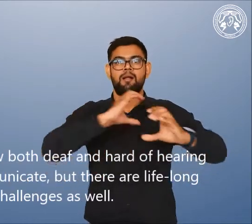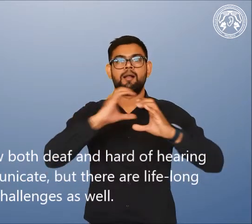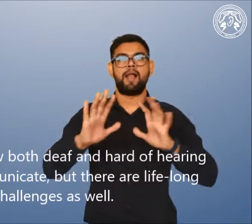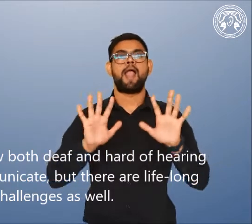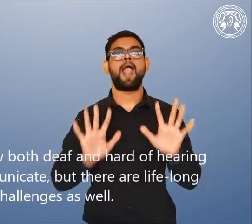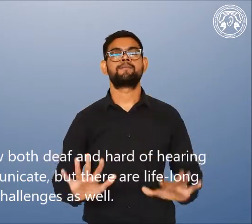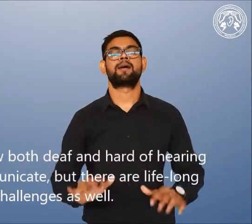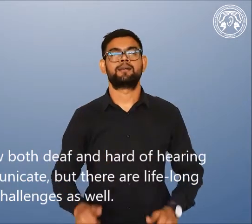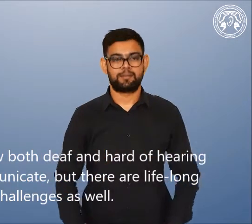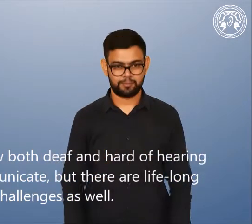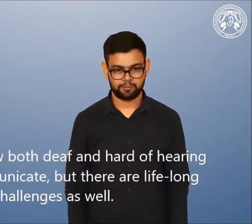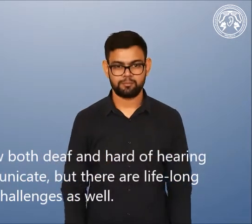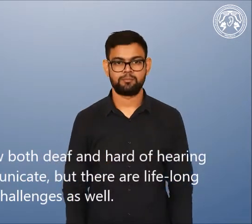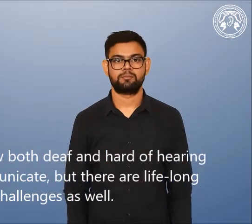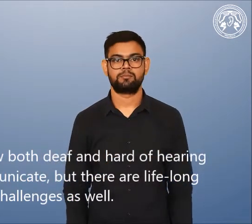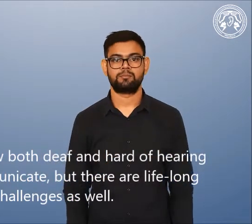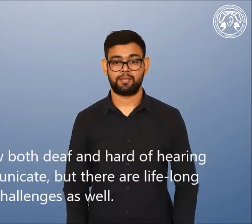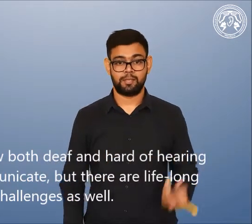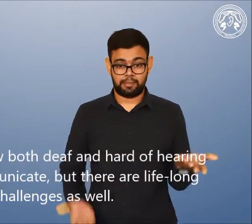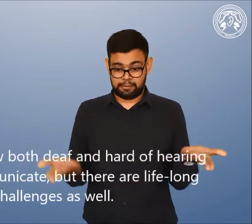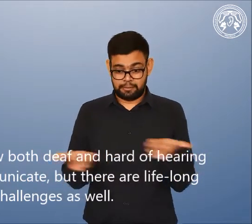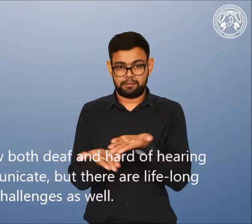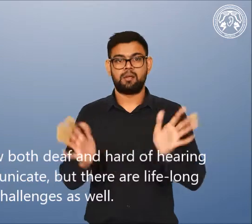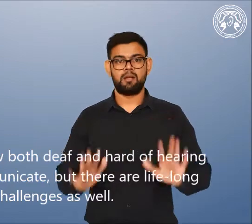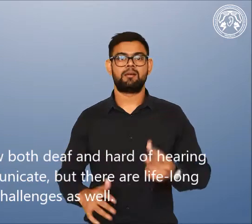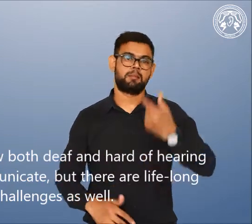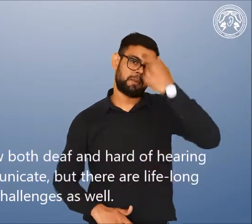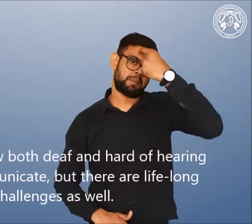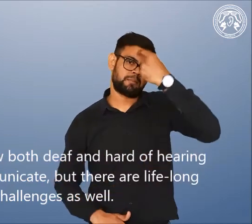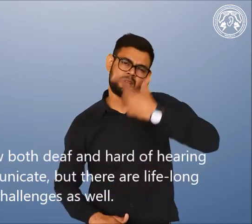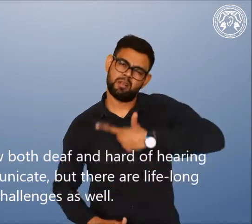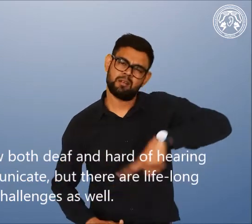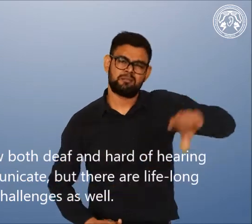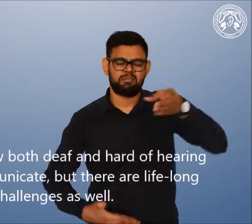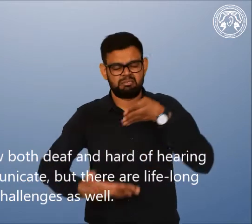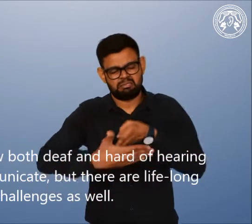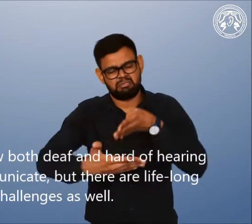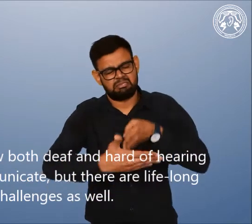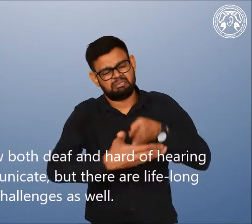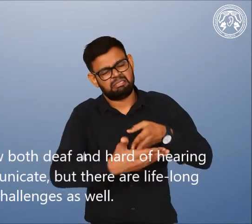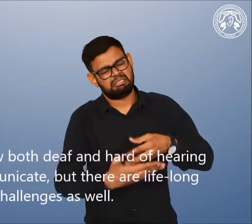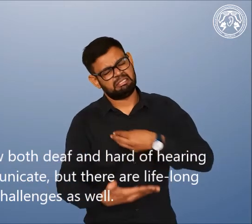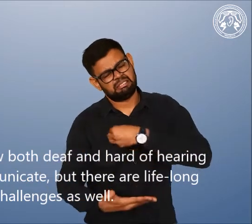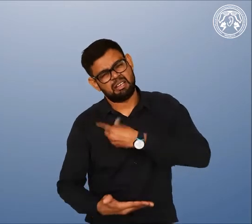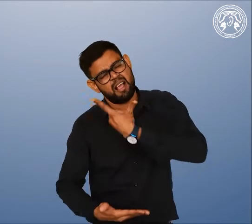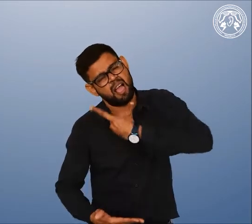That is how both deaf and hard of hearing people communicate, but there are lifelong challenges as well.